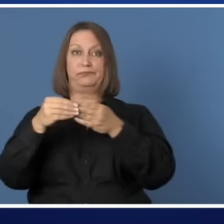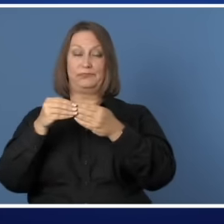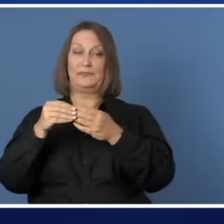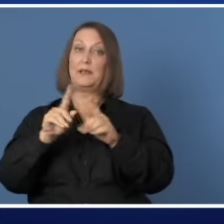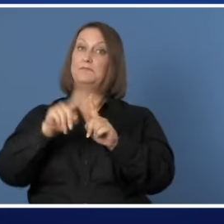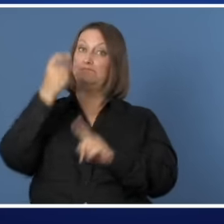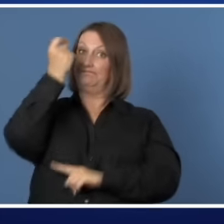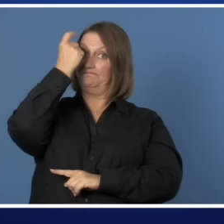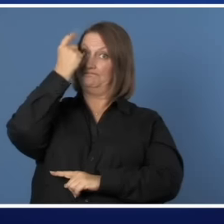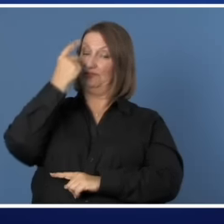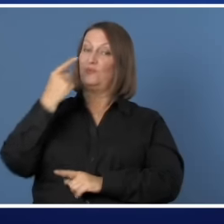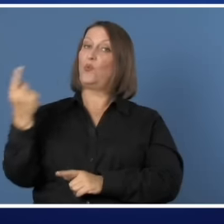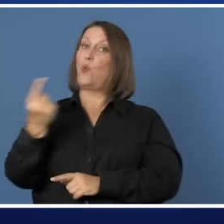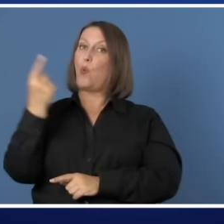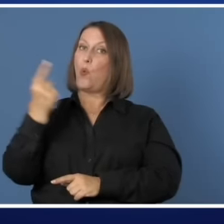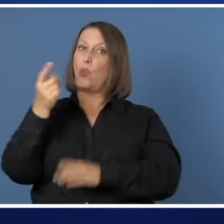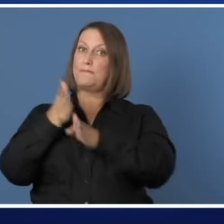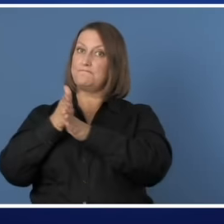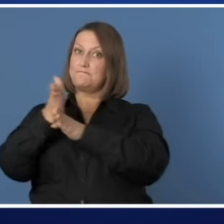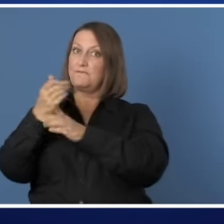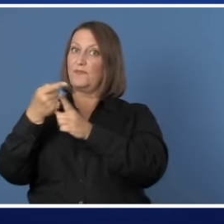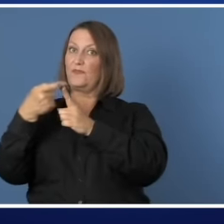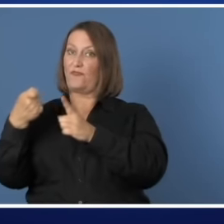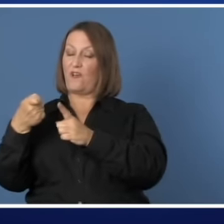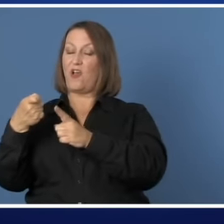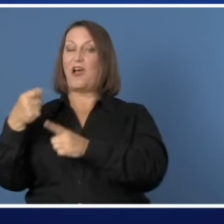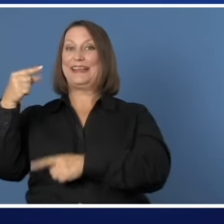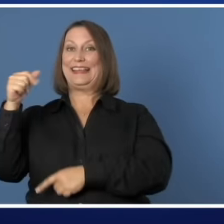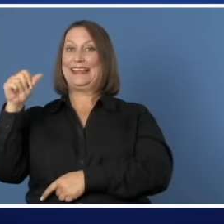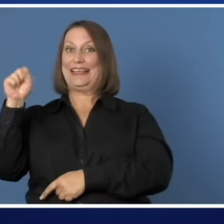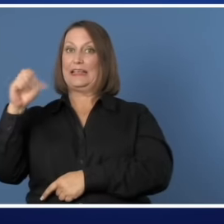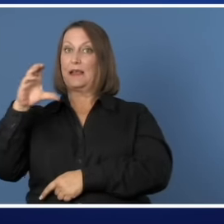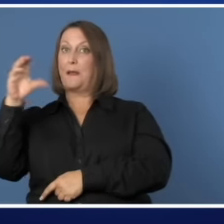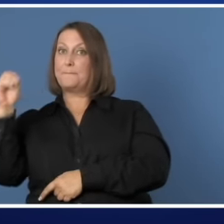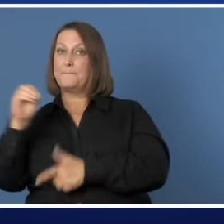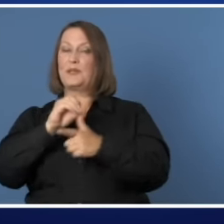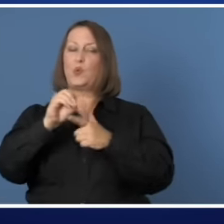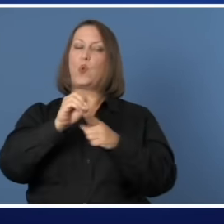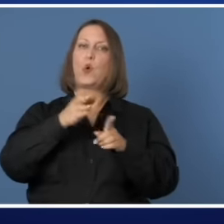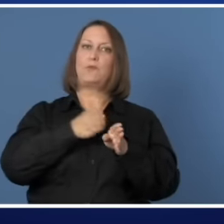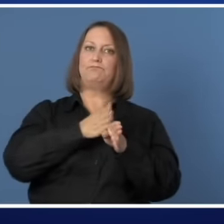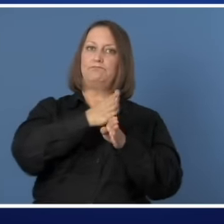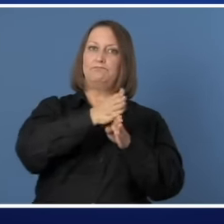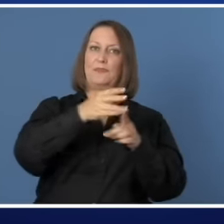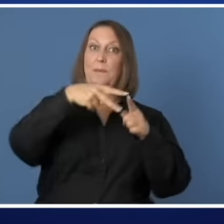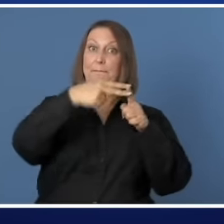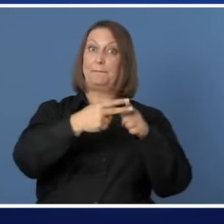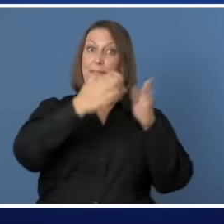Only the gas company or professionals should install gas fittings.